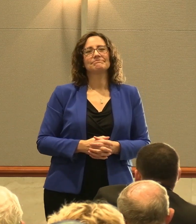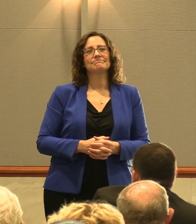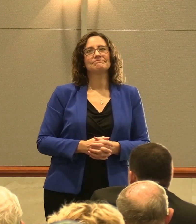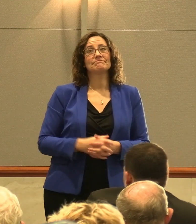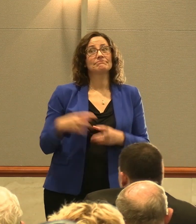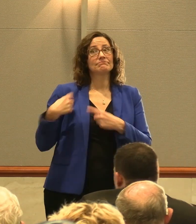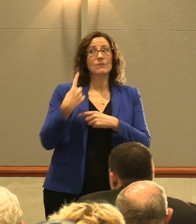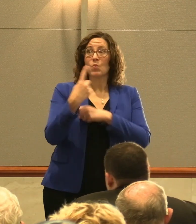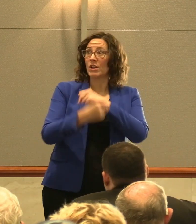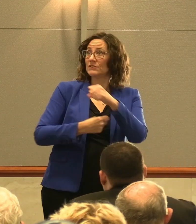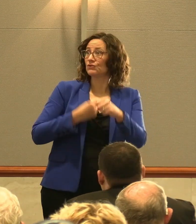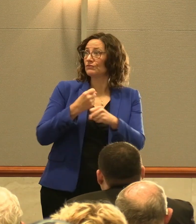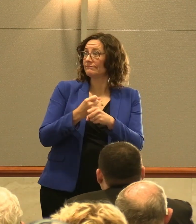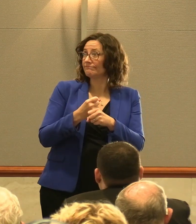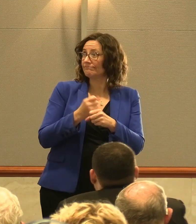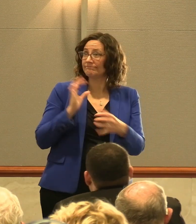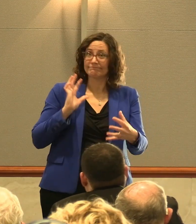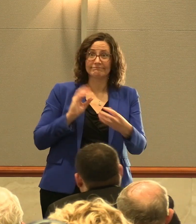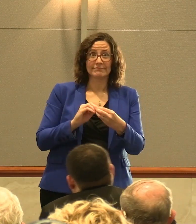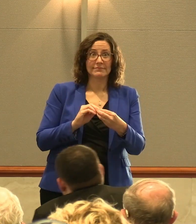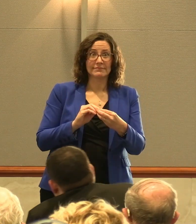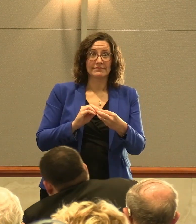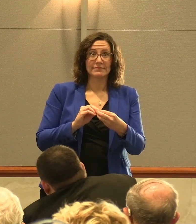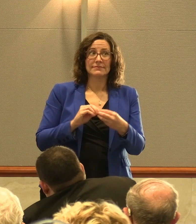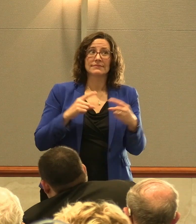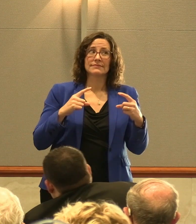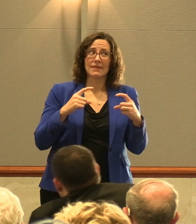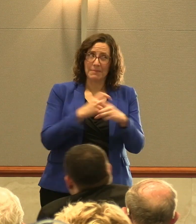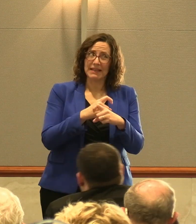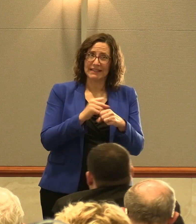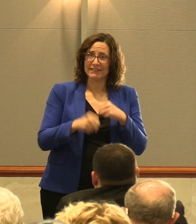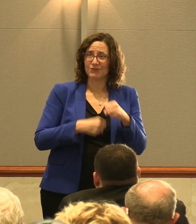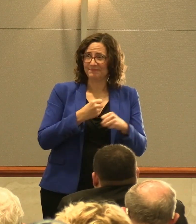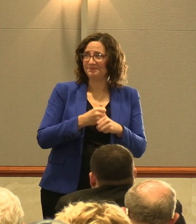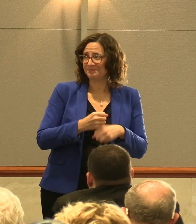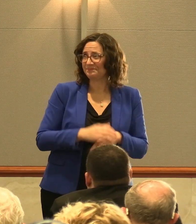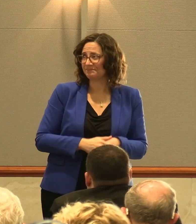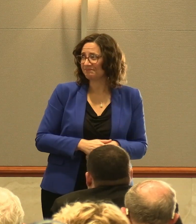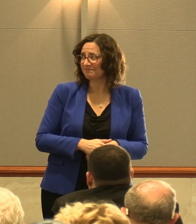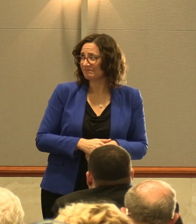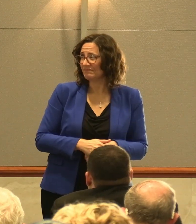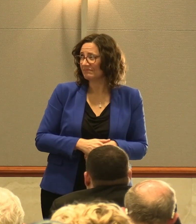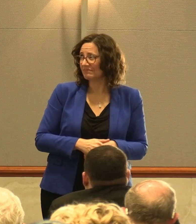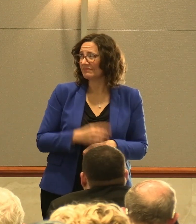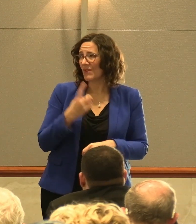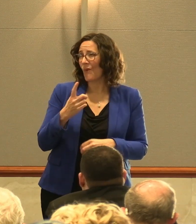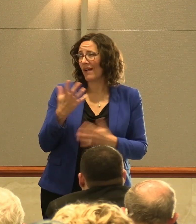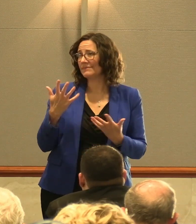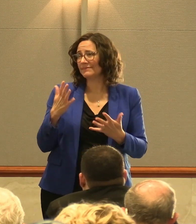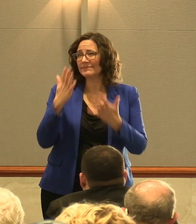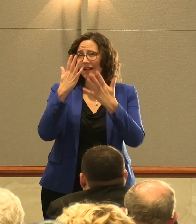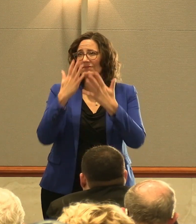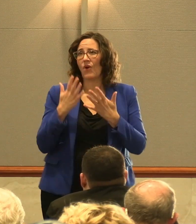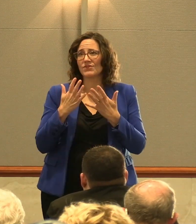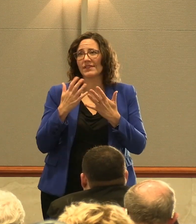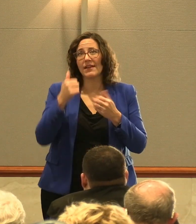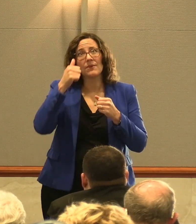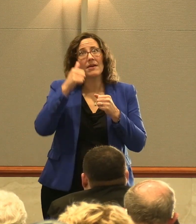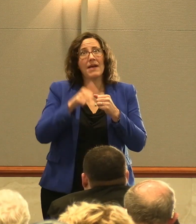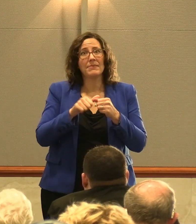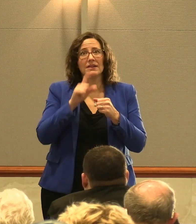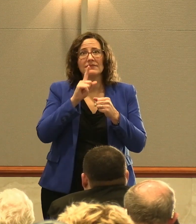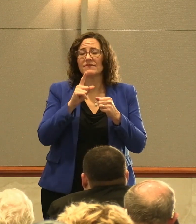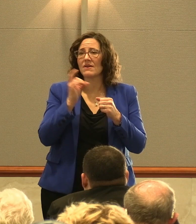it's been a year, quite a complicated year, one that will unfortunately be remembered for an